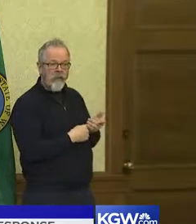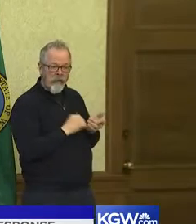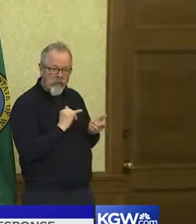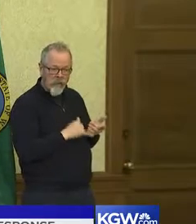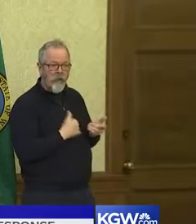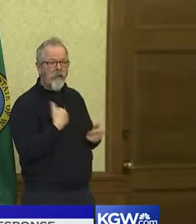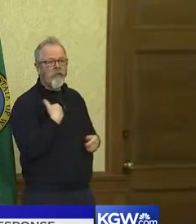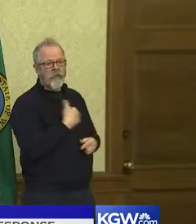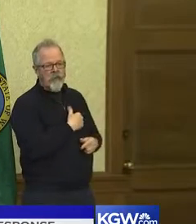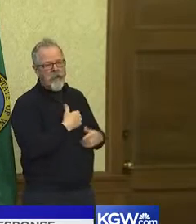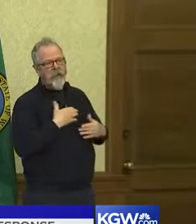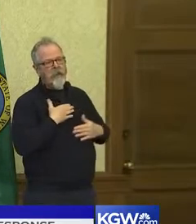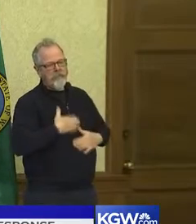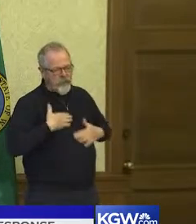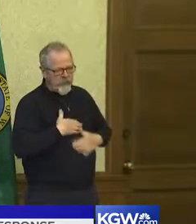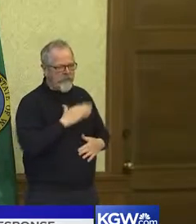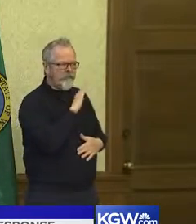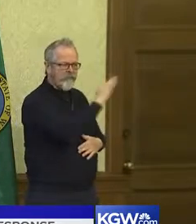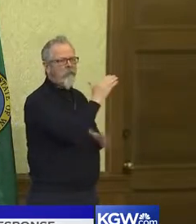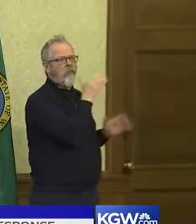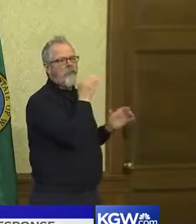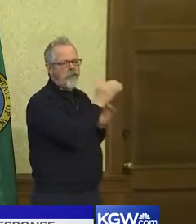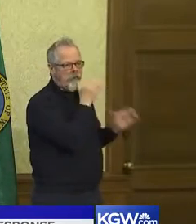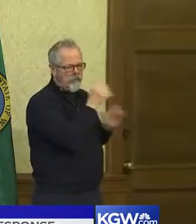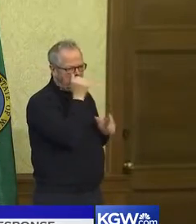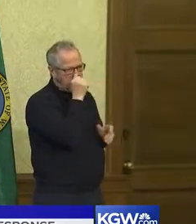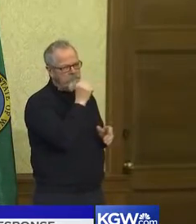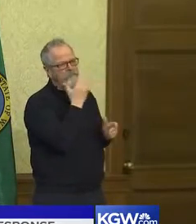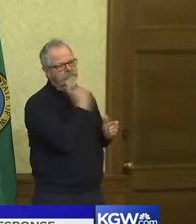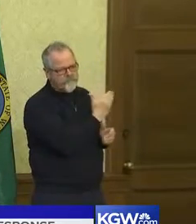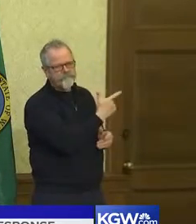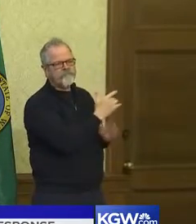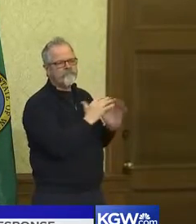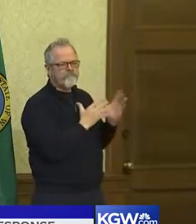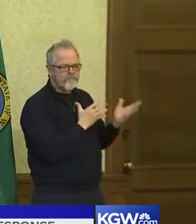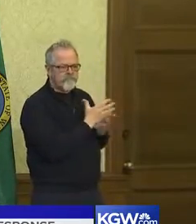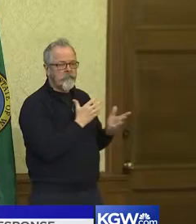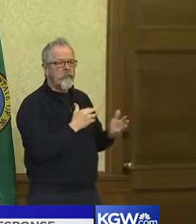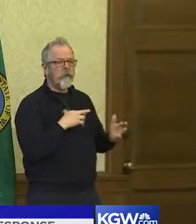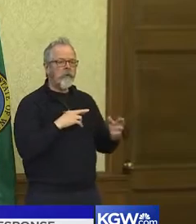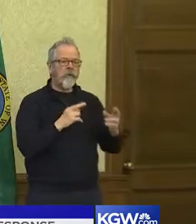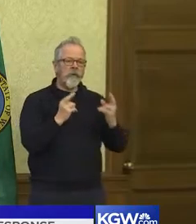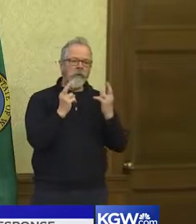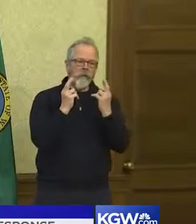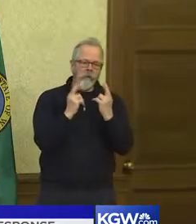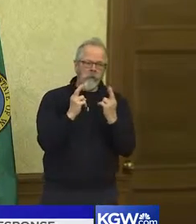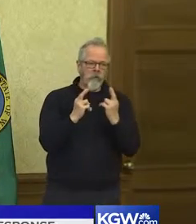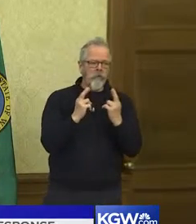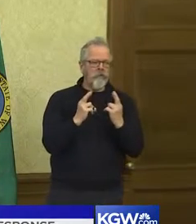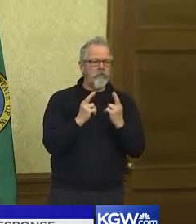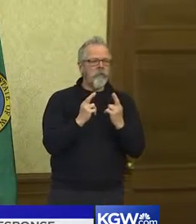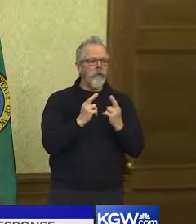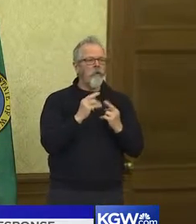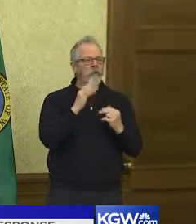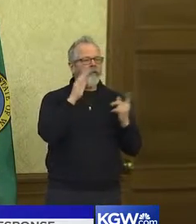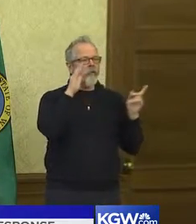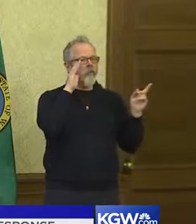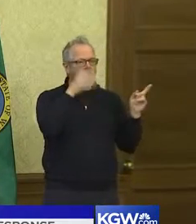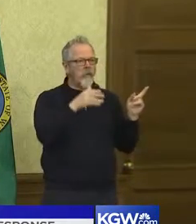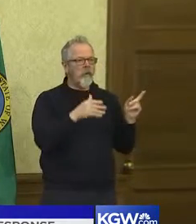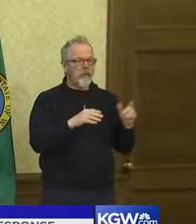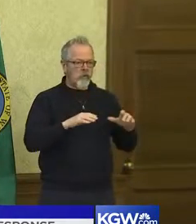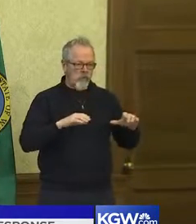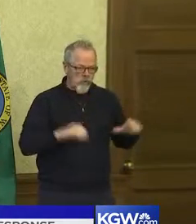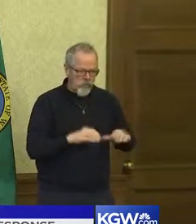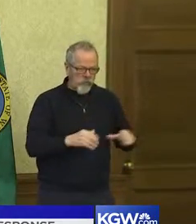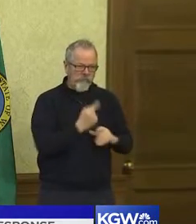need. We hope that those talks can result in a faster rate of production of this equipment. We